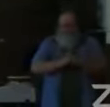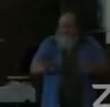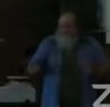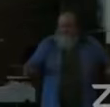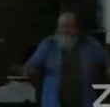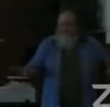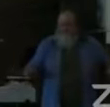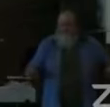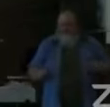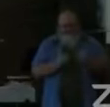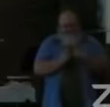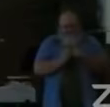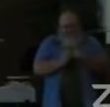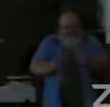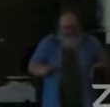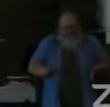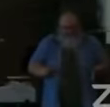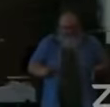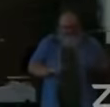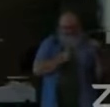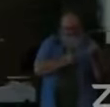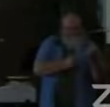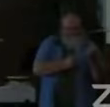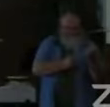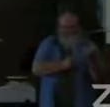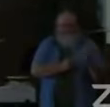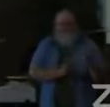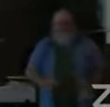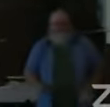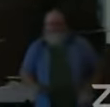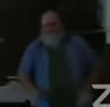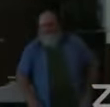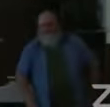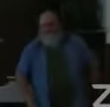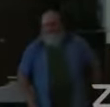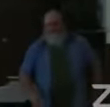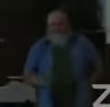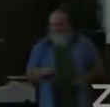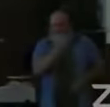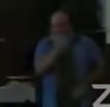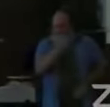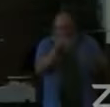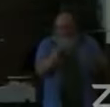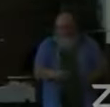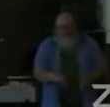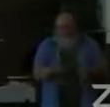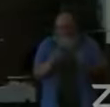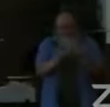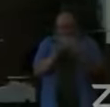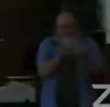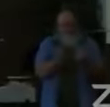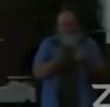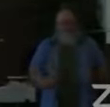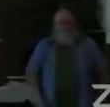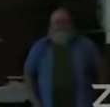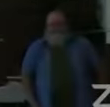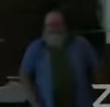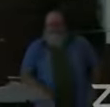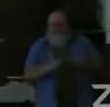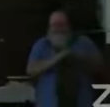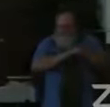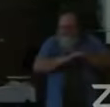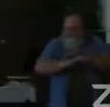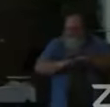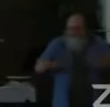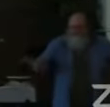to mean a lack of conflict and freedom from fear of violence between individuals or groups. So let me just explain what peace is.